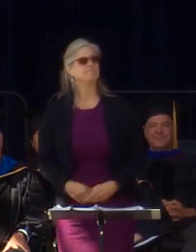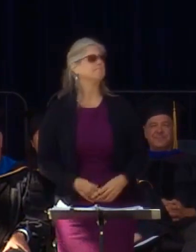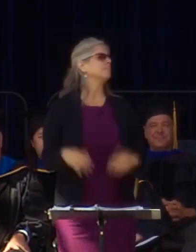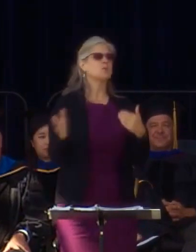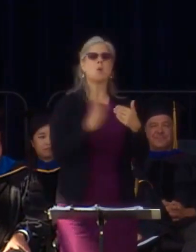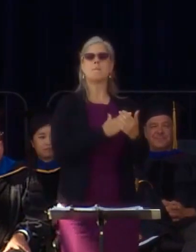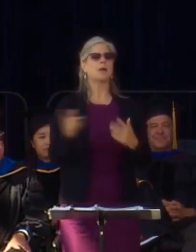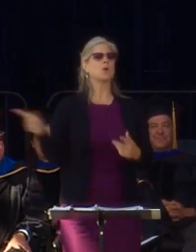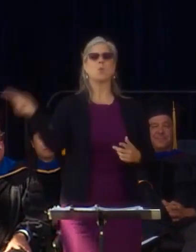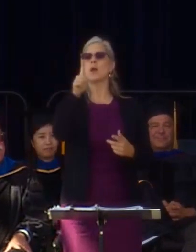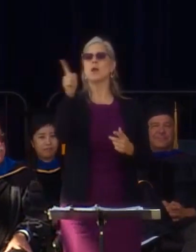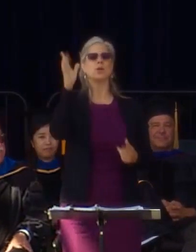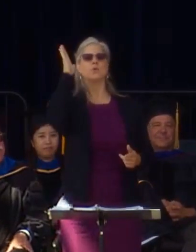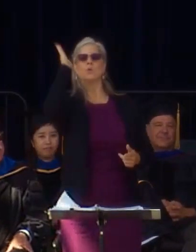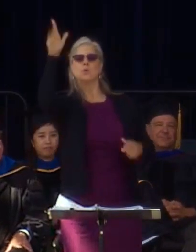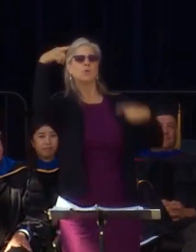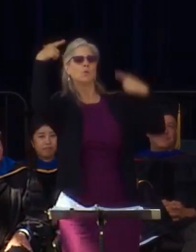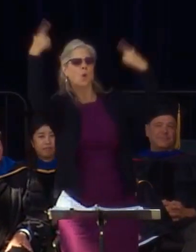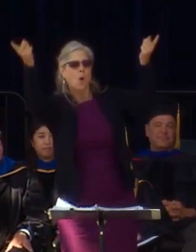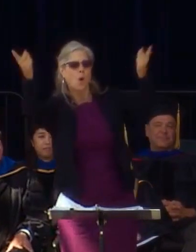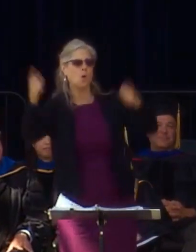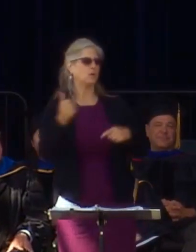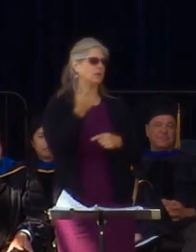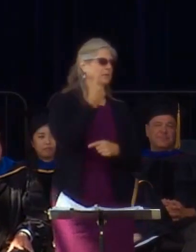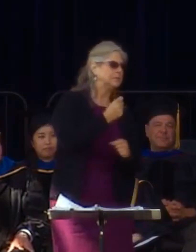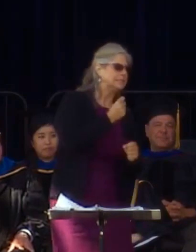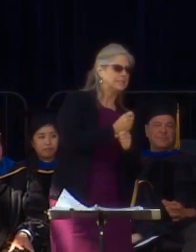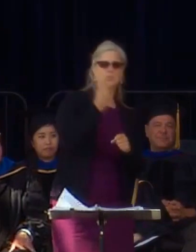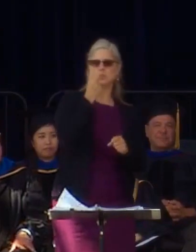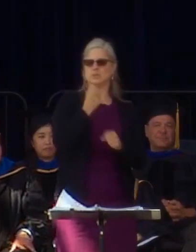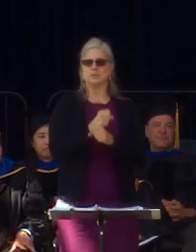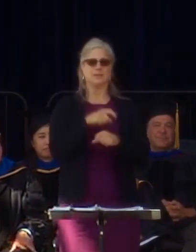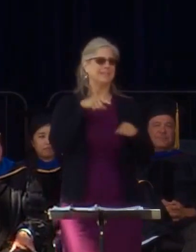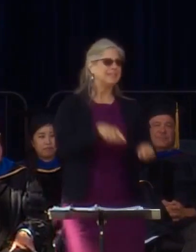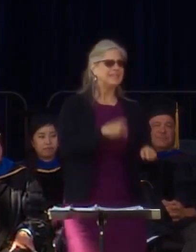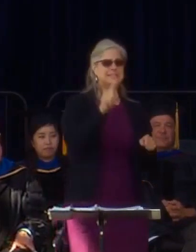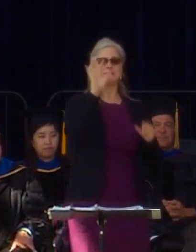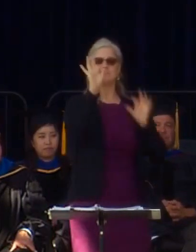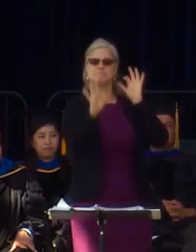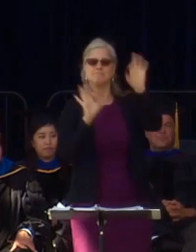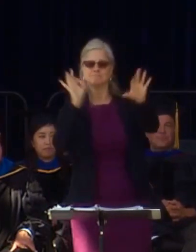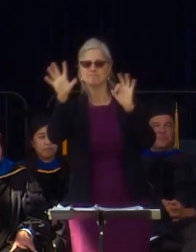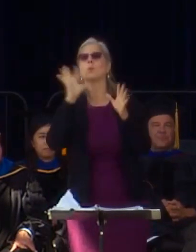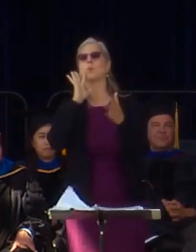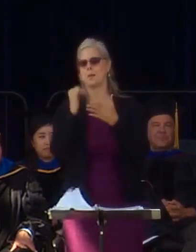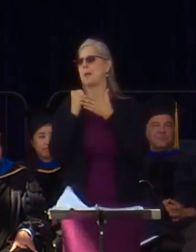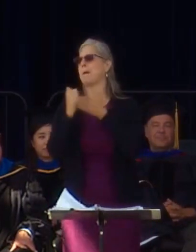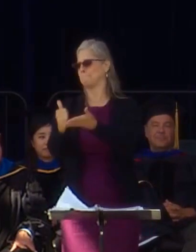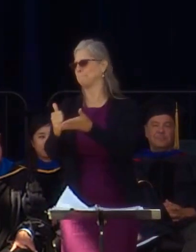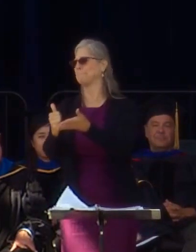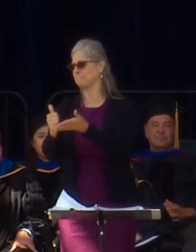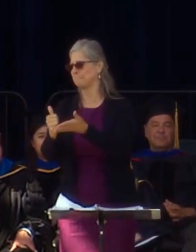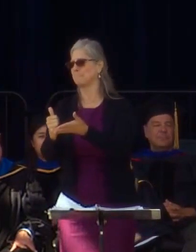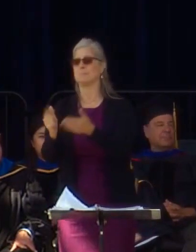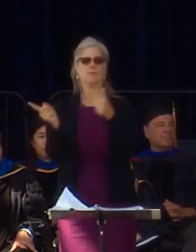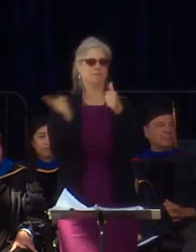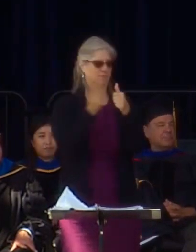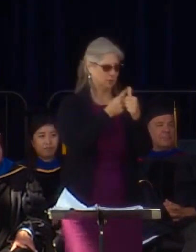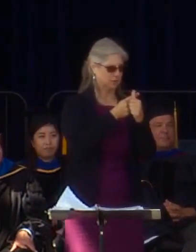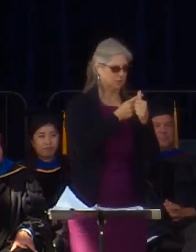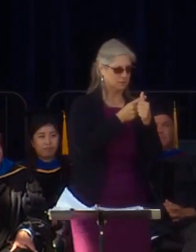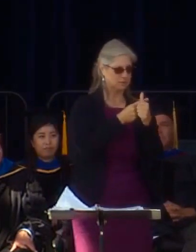No matter where you end up in the coming years, these tips and tricks will help you.